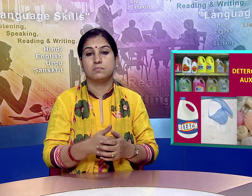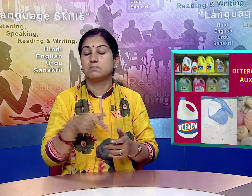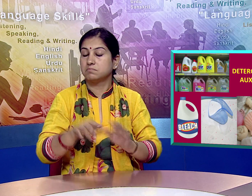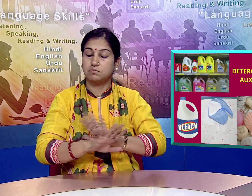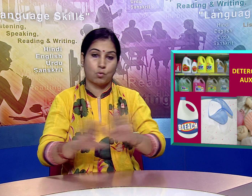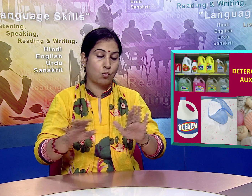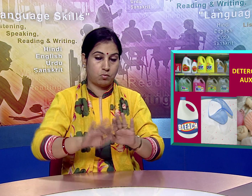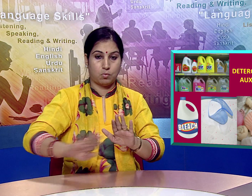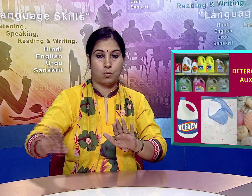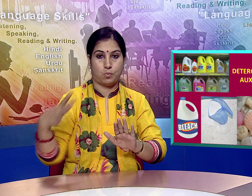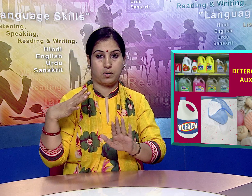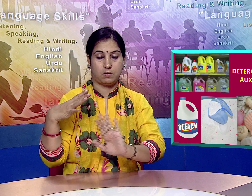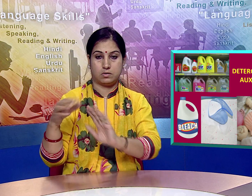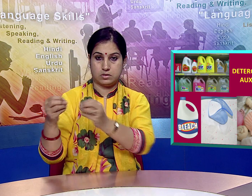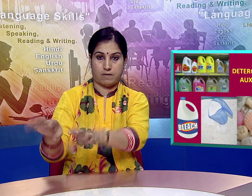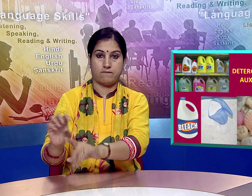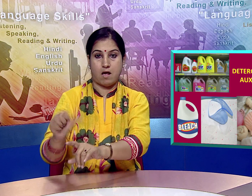do not use the chemical.